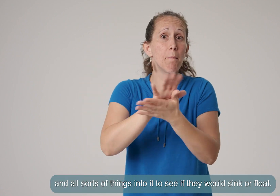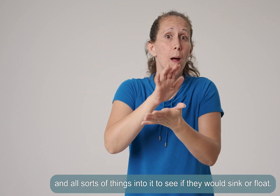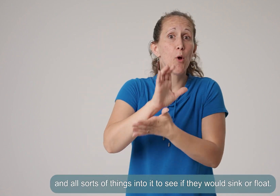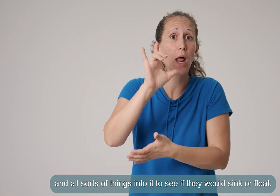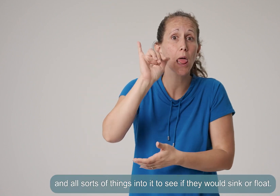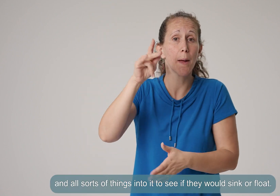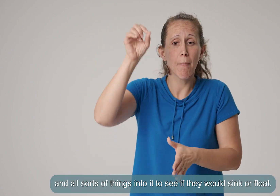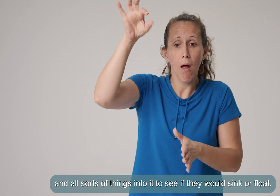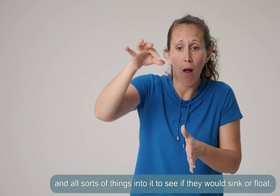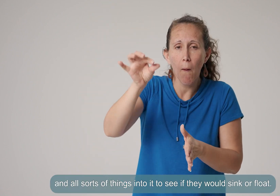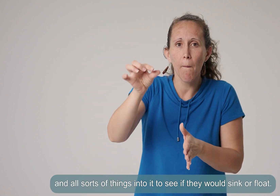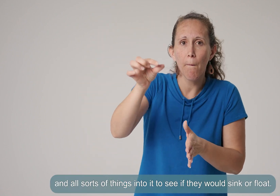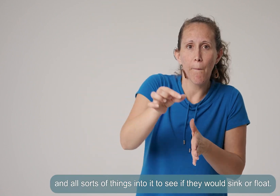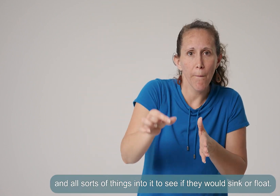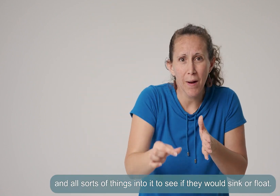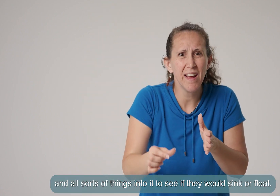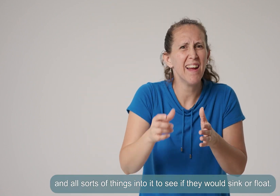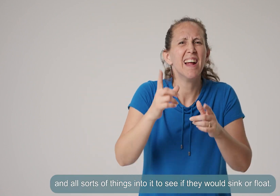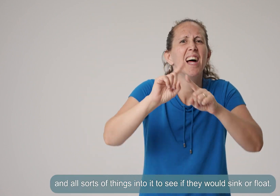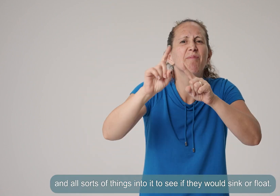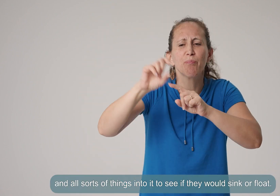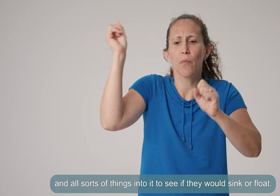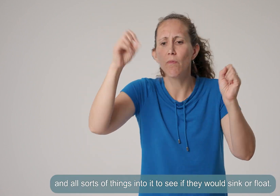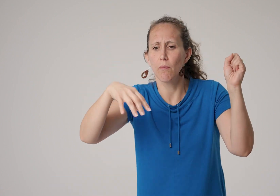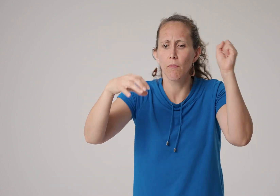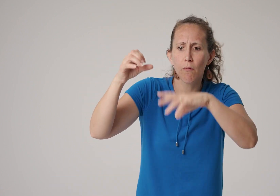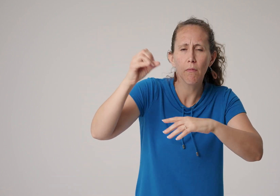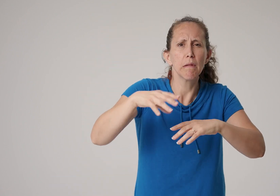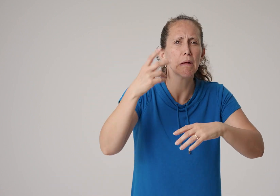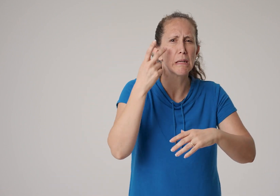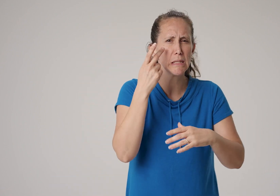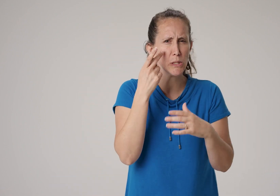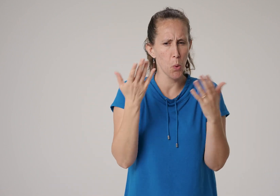sorts of things into it to see if they would sink or float.